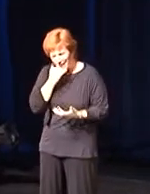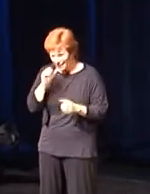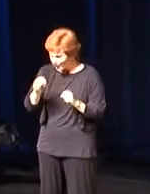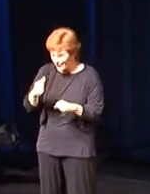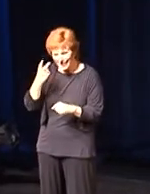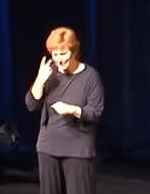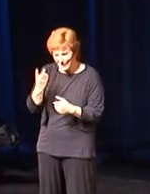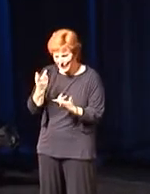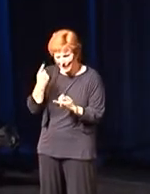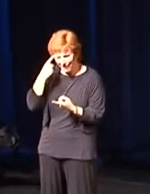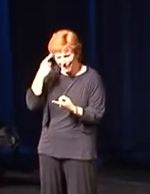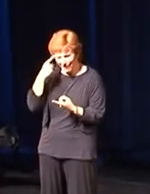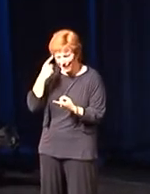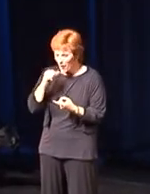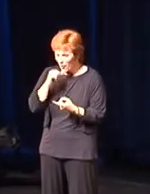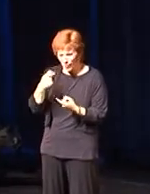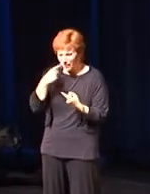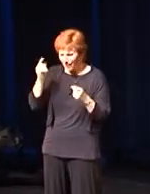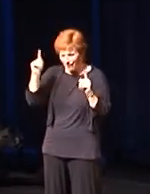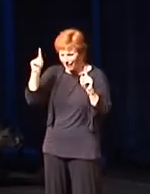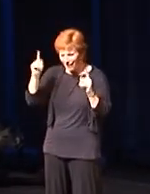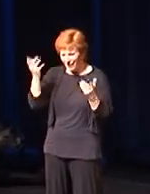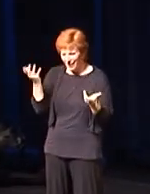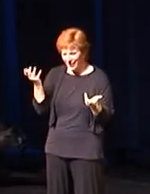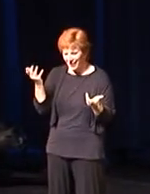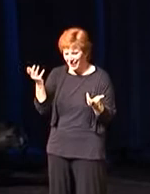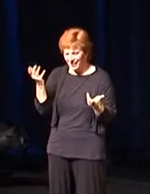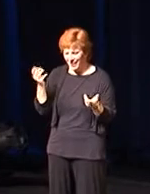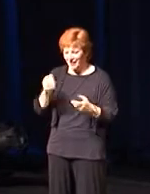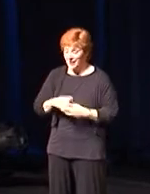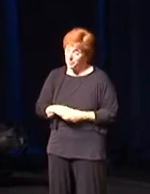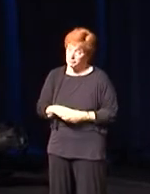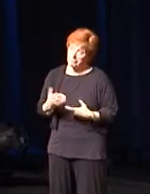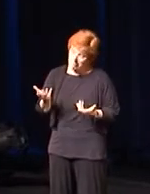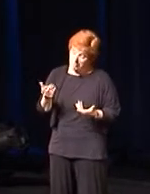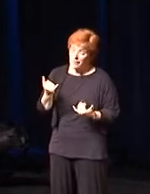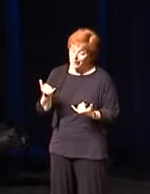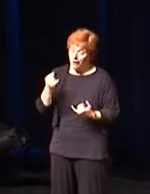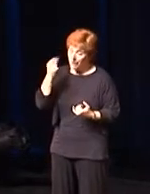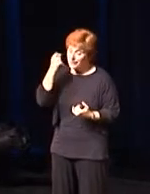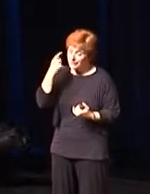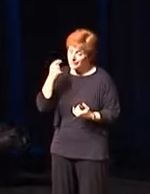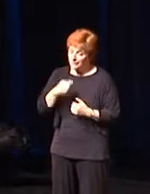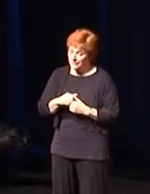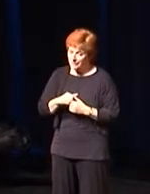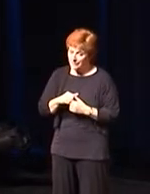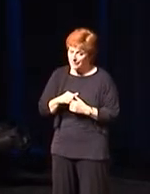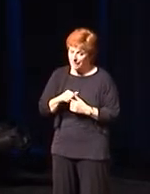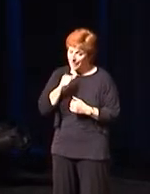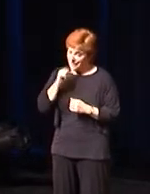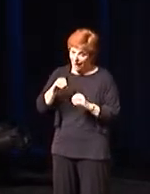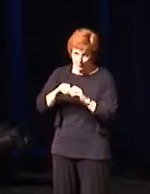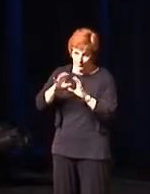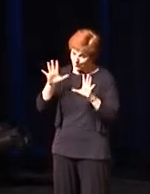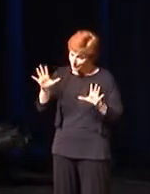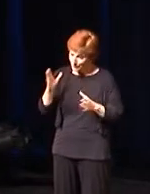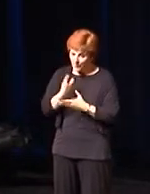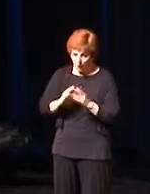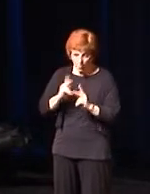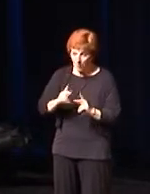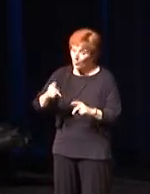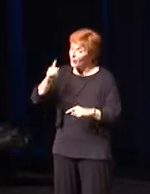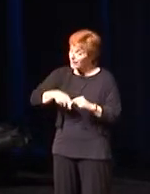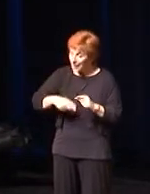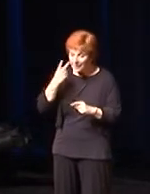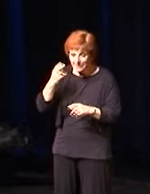they see that it was not going to work? Well, now I realize it's not stupidity. It's that they just did